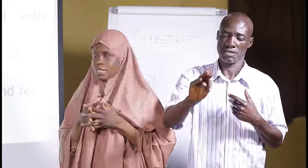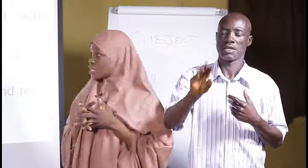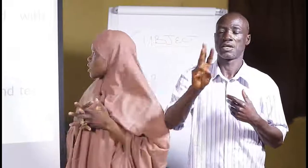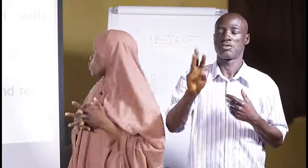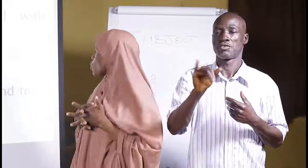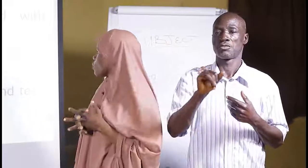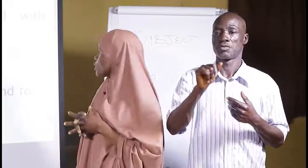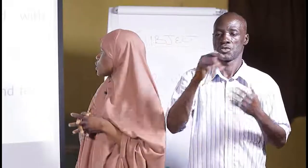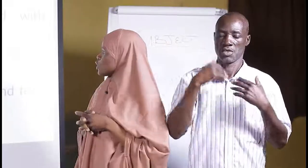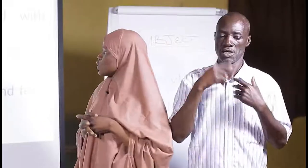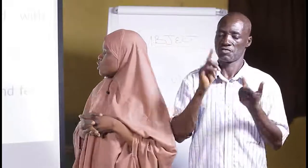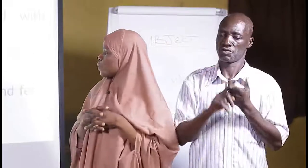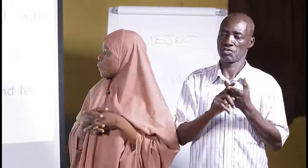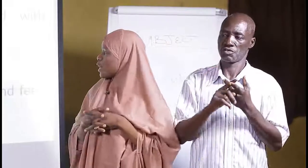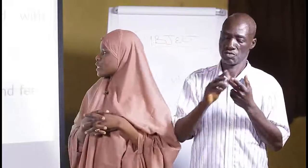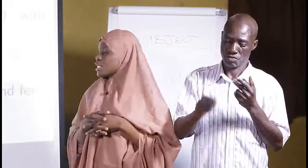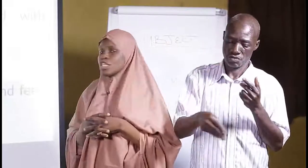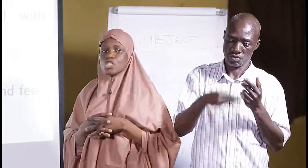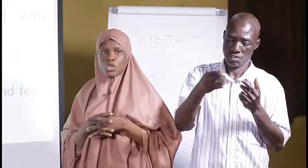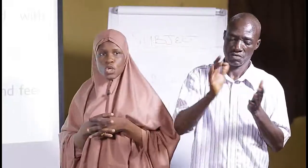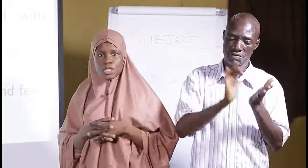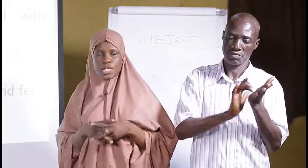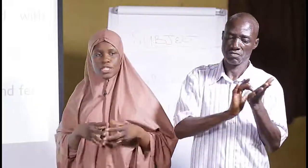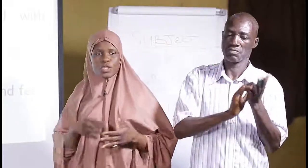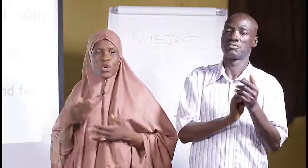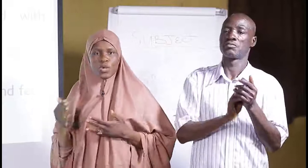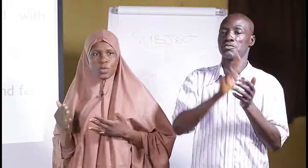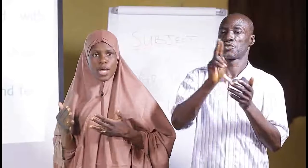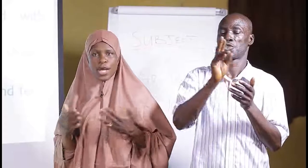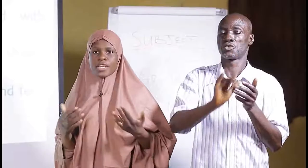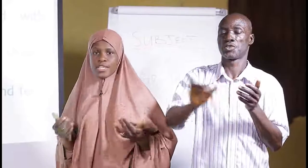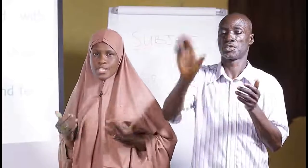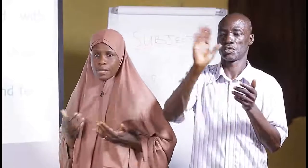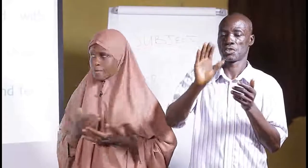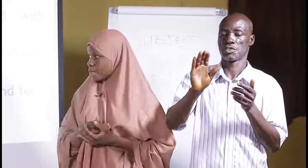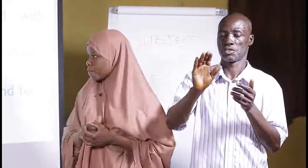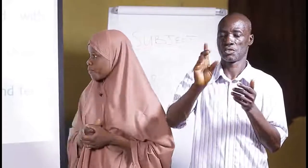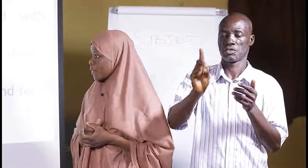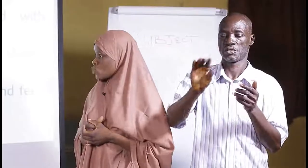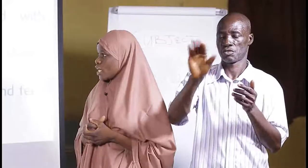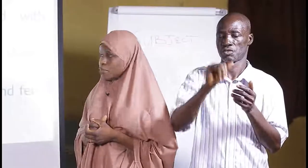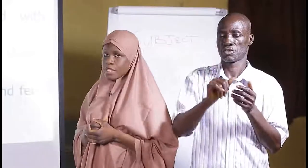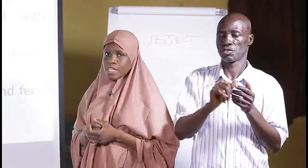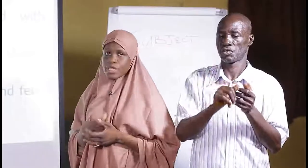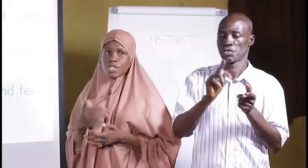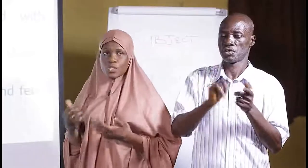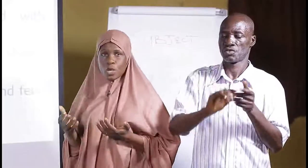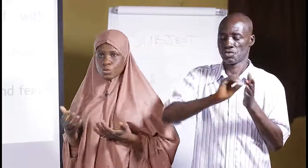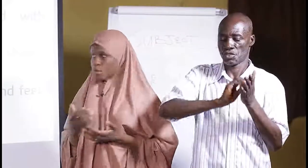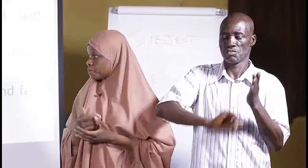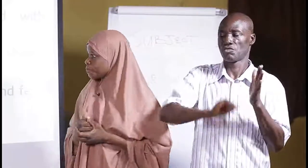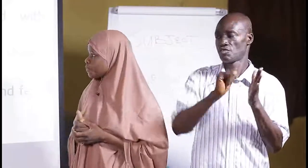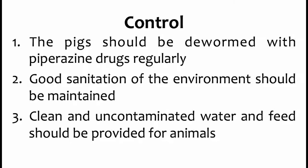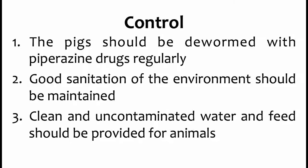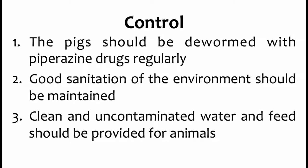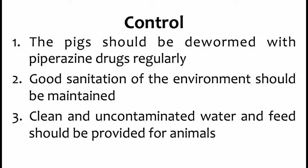it. You deworm it using piperazine drugs, that is a regular interval, to eliminate the